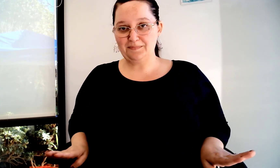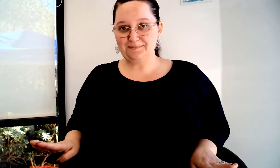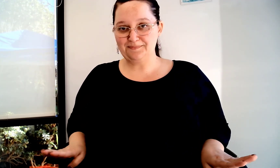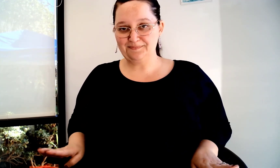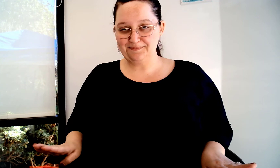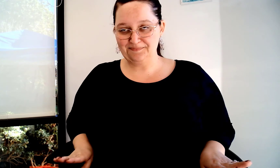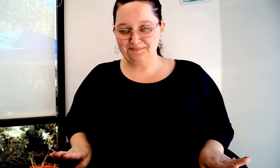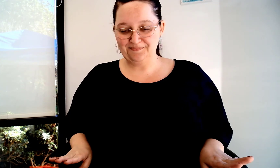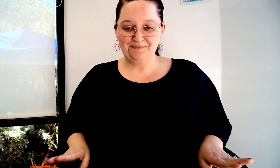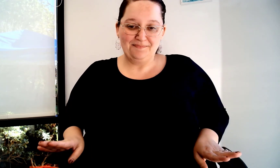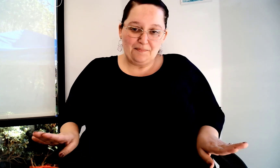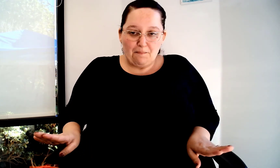penguin.